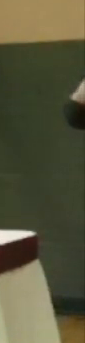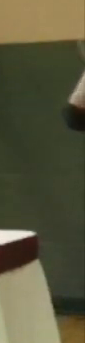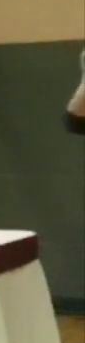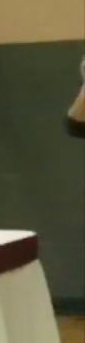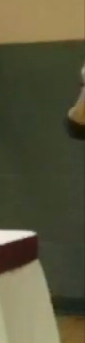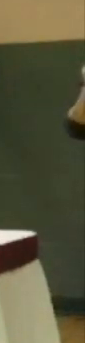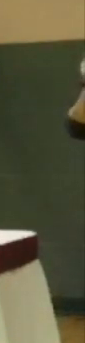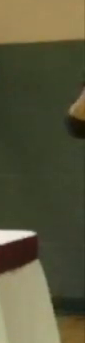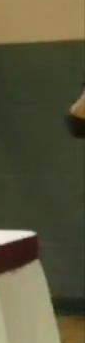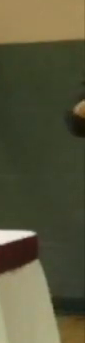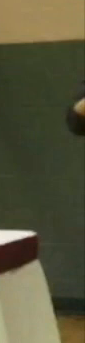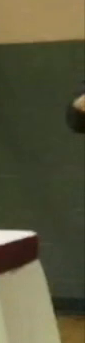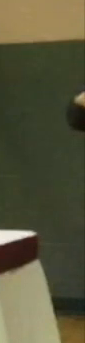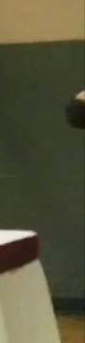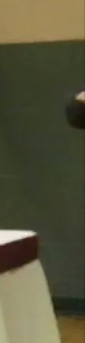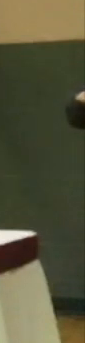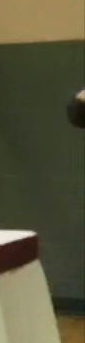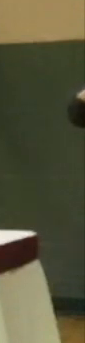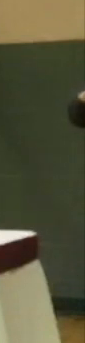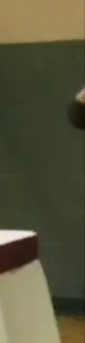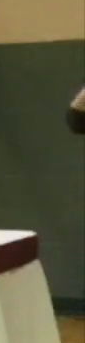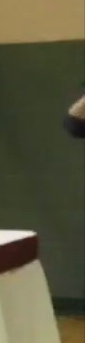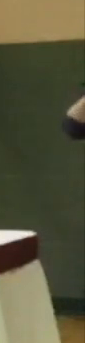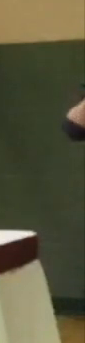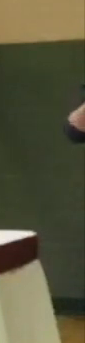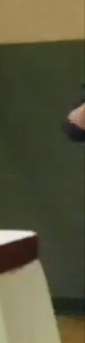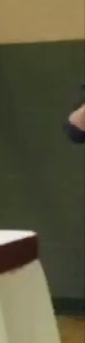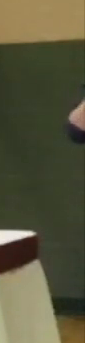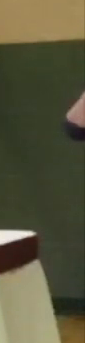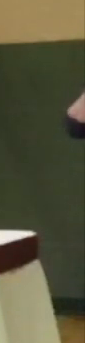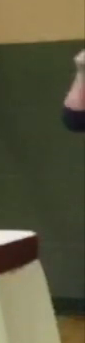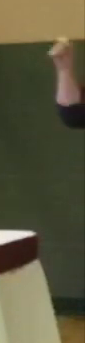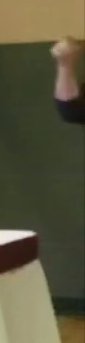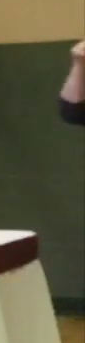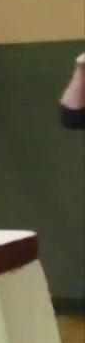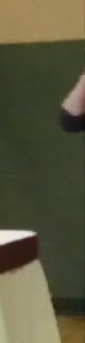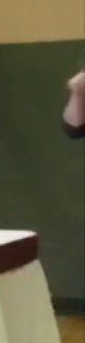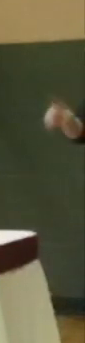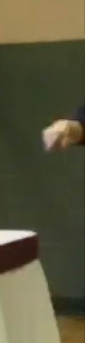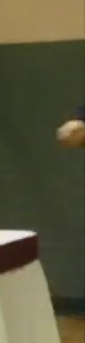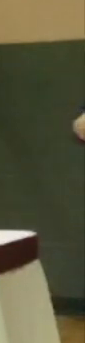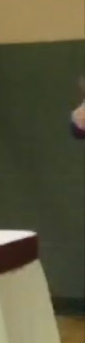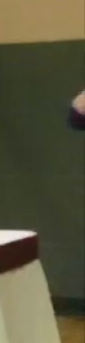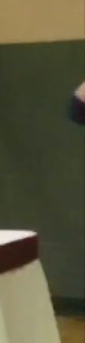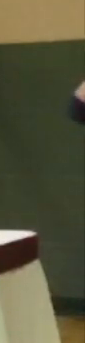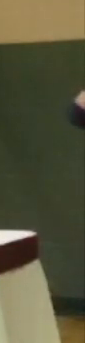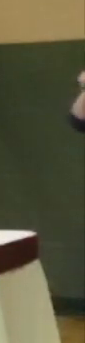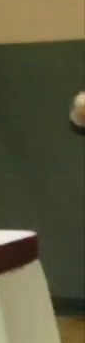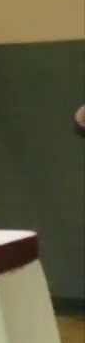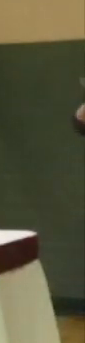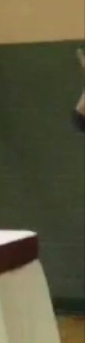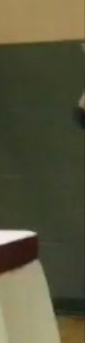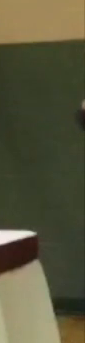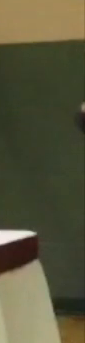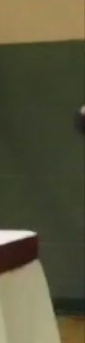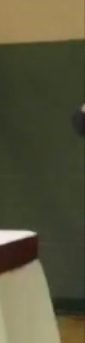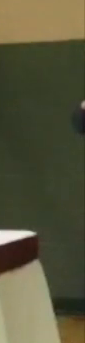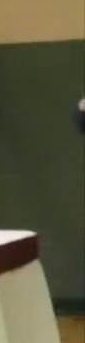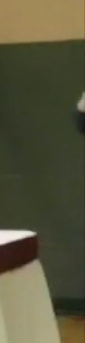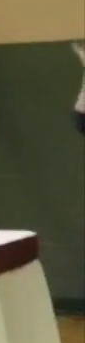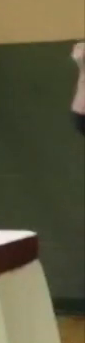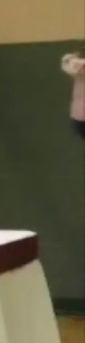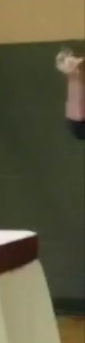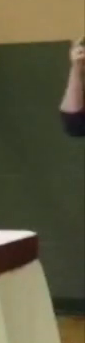a lot of people use Twitter. I don't. But, you know, text messages. I know yard signs are used a lot, too. But making sure that people understand the